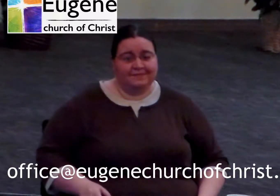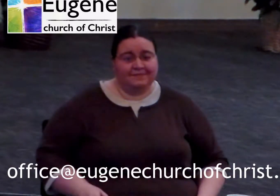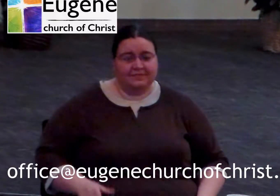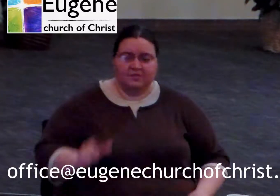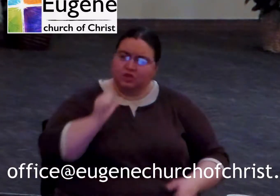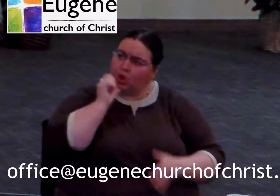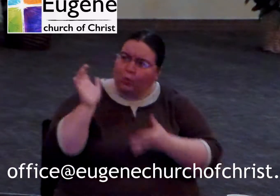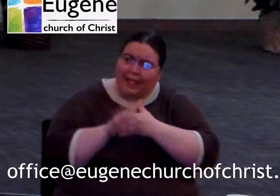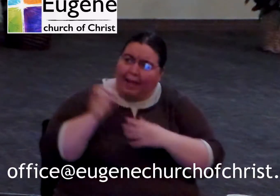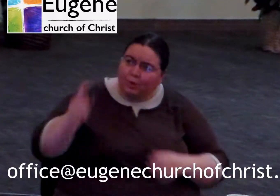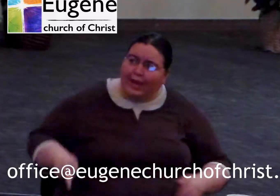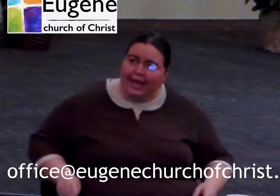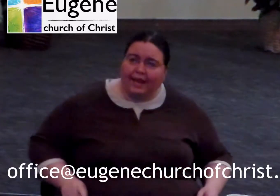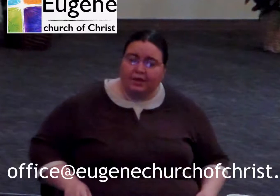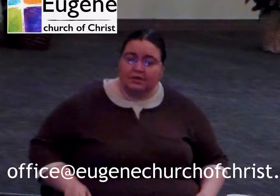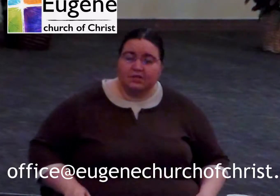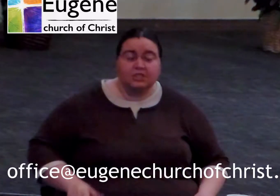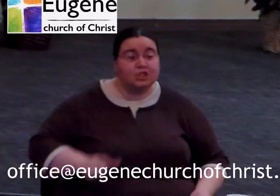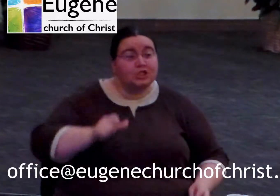Quiet!